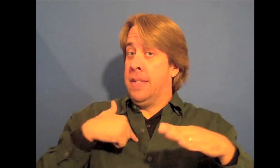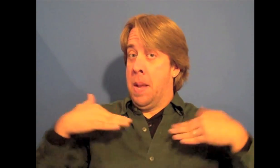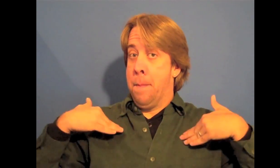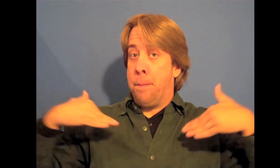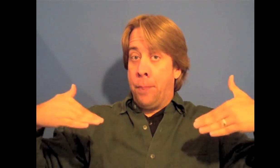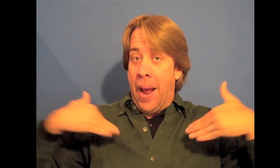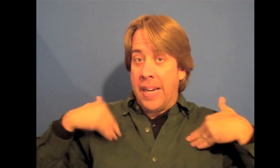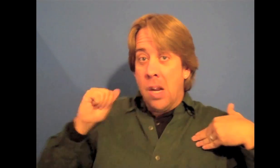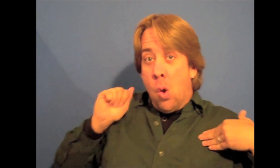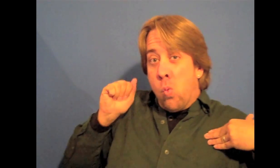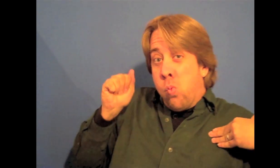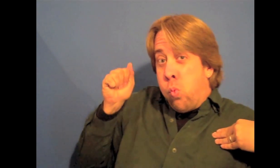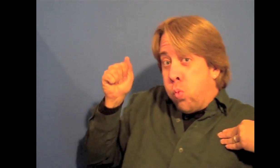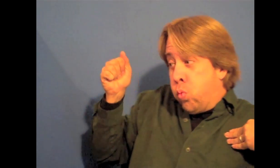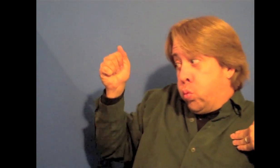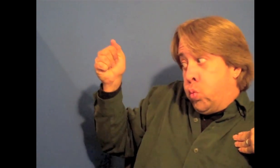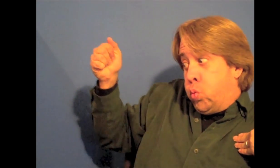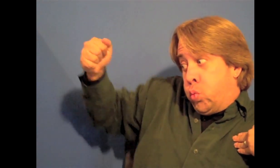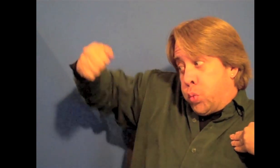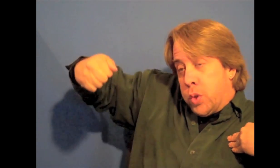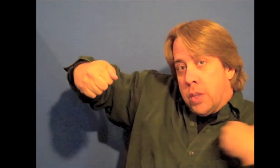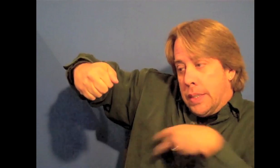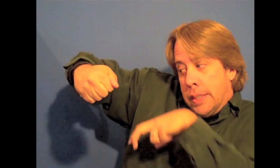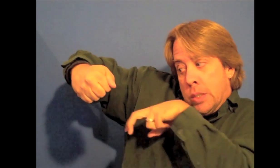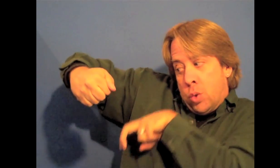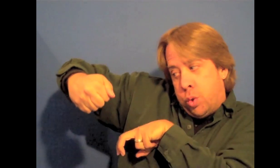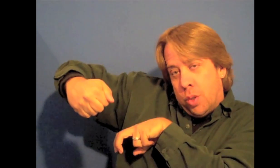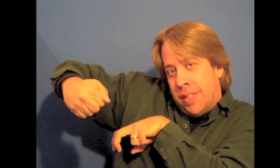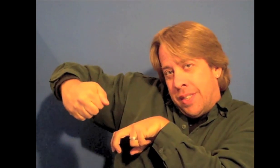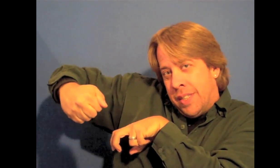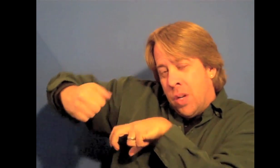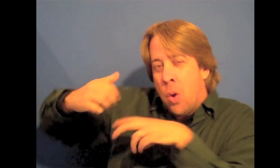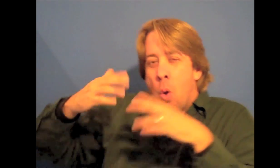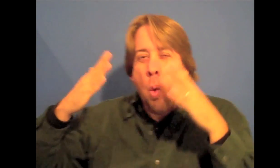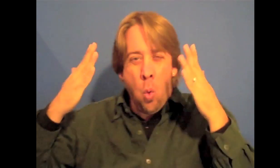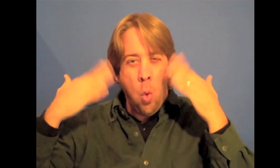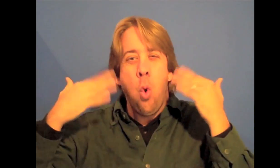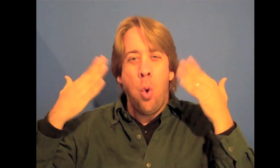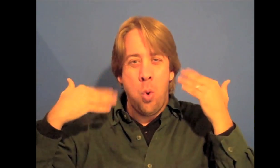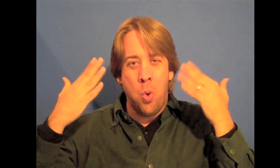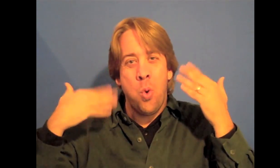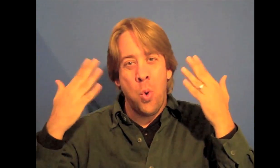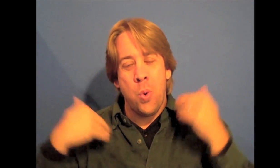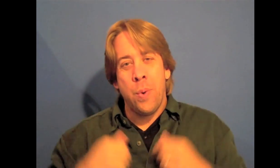Then I would stretch out my blanket till you were cool in my shade.